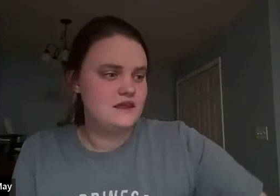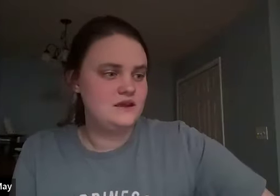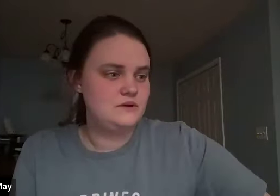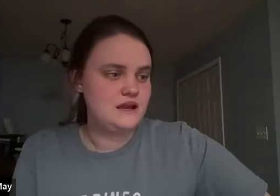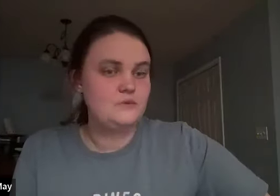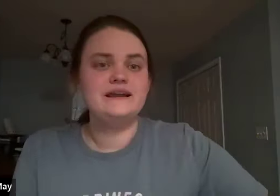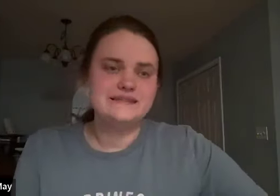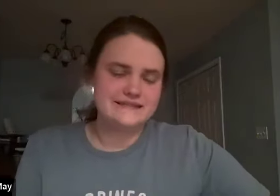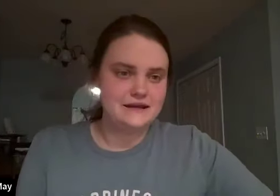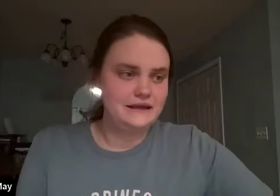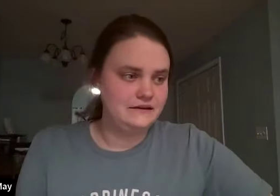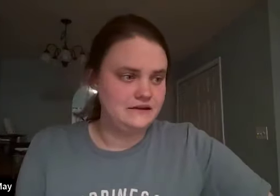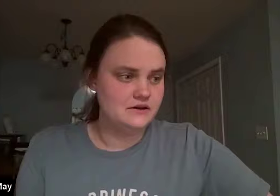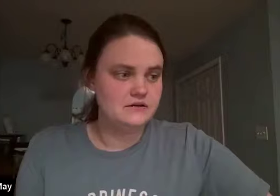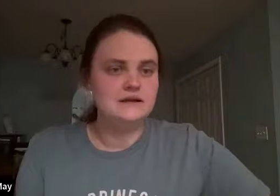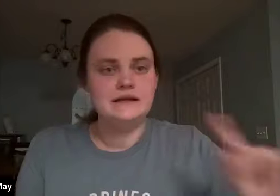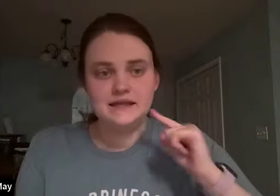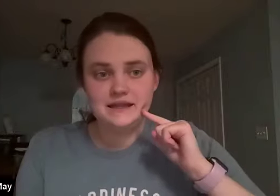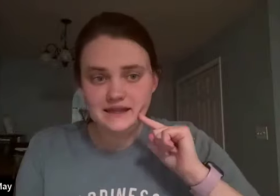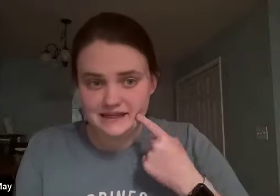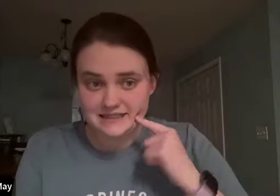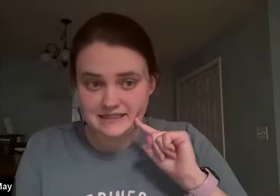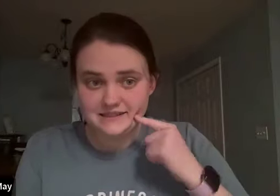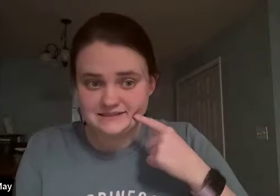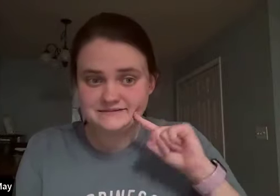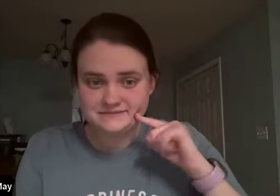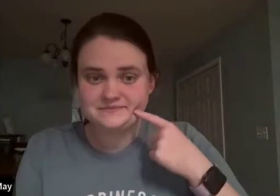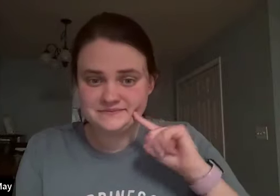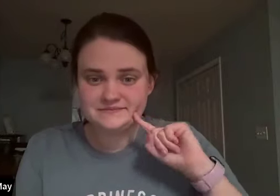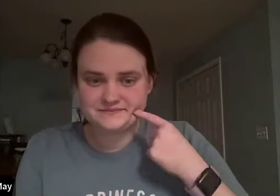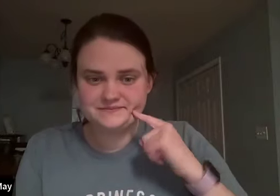Then we had, well, I guess I did add candy here. Candy.